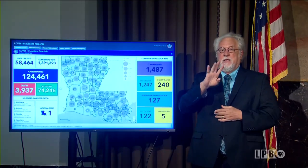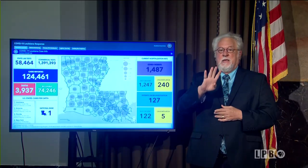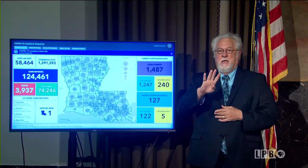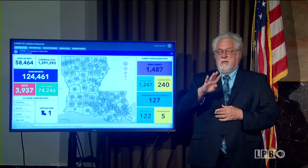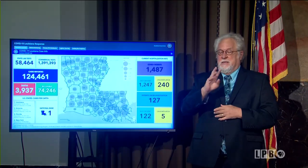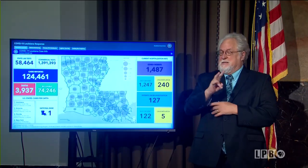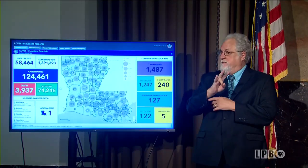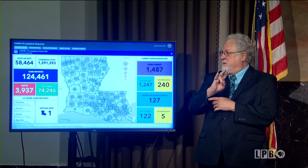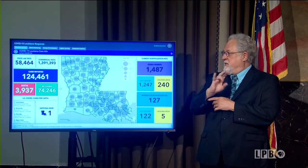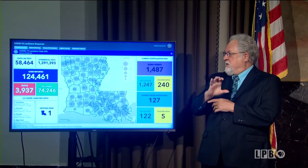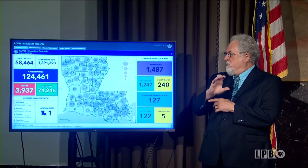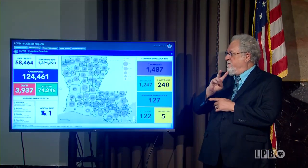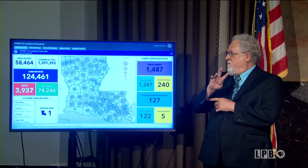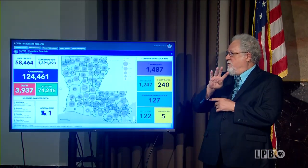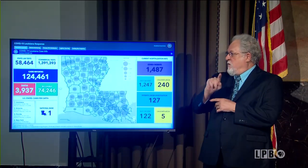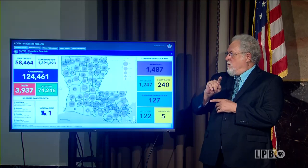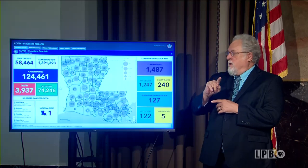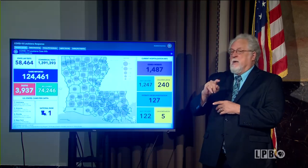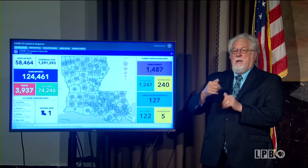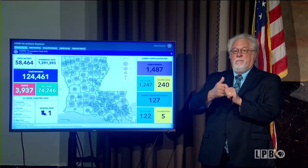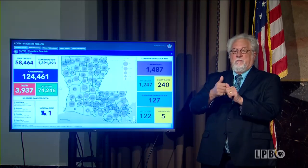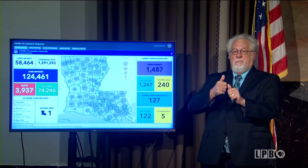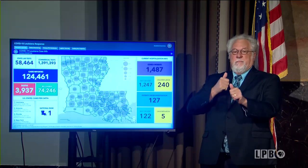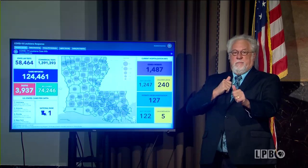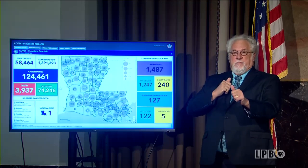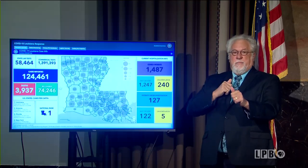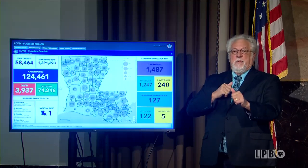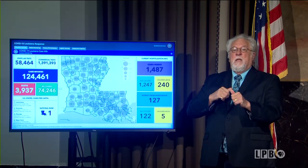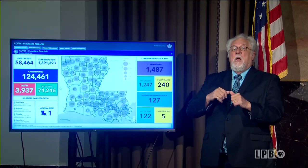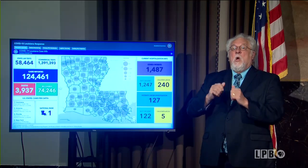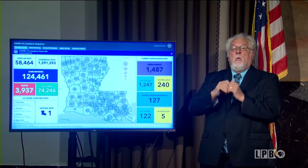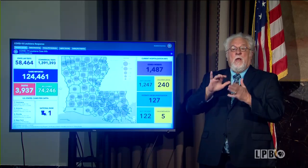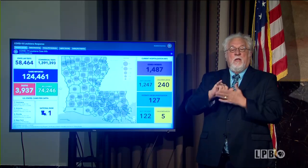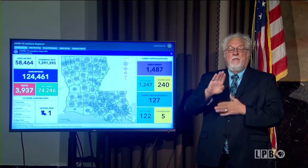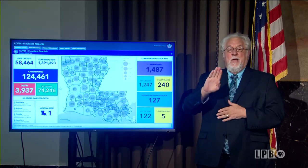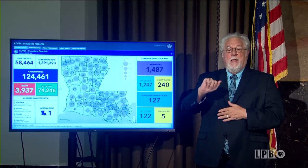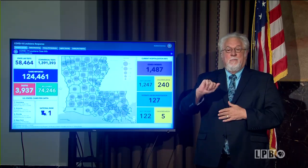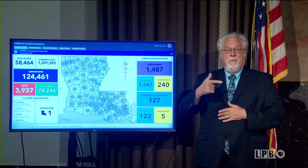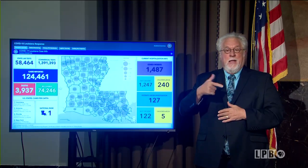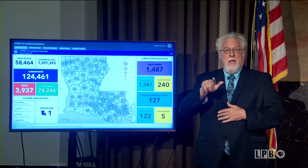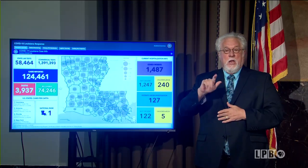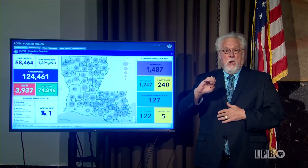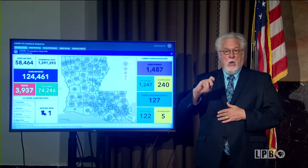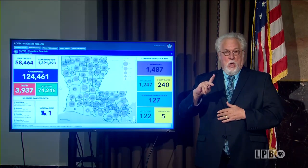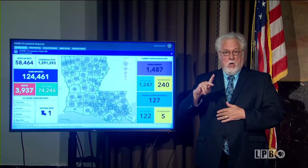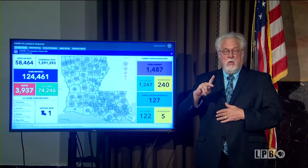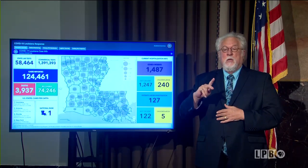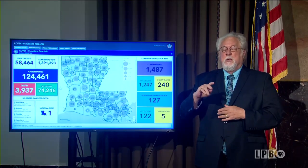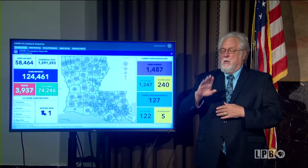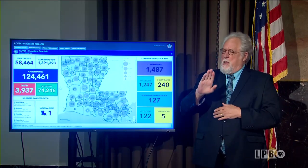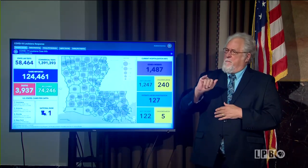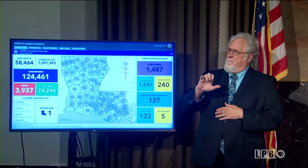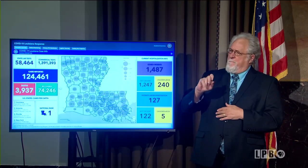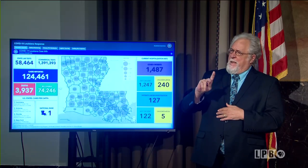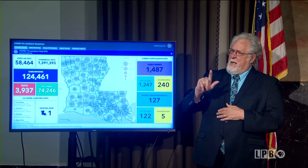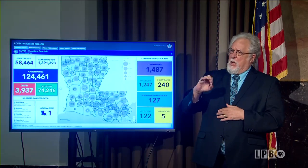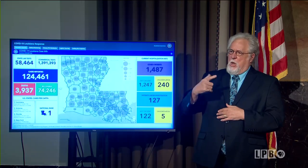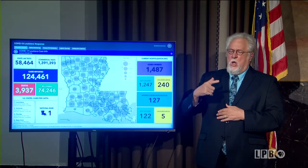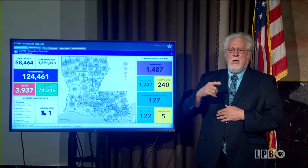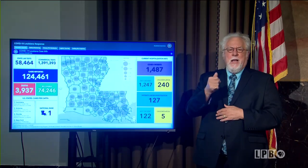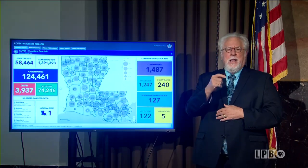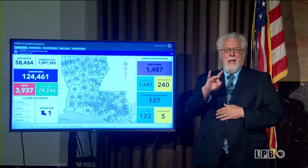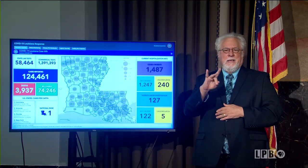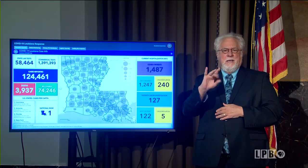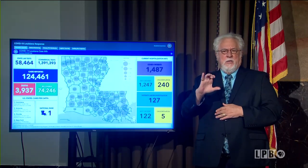1,741 of those are backlogged. And without the backlog, the new cases would total